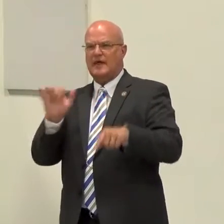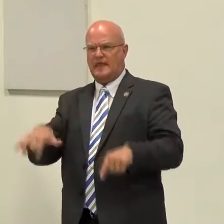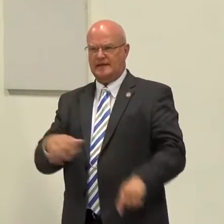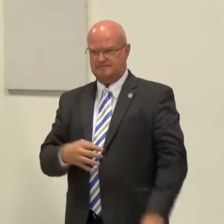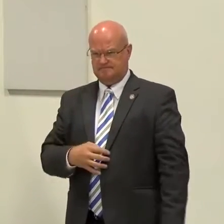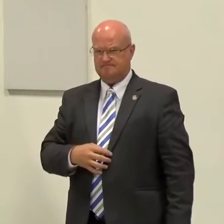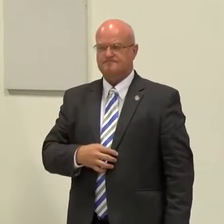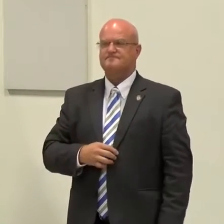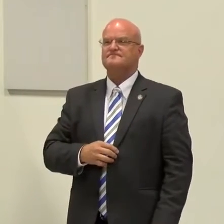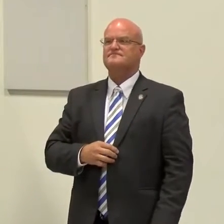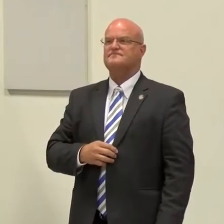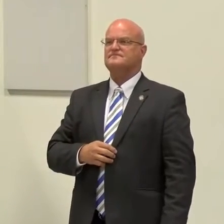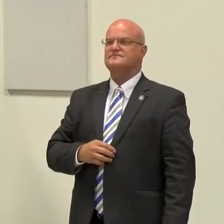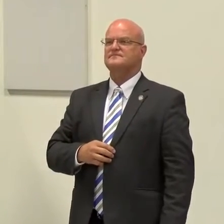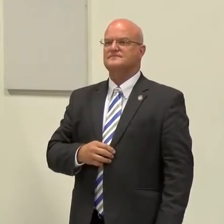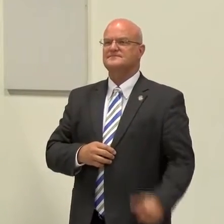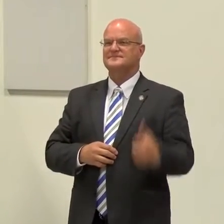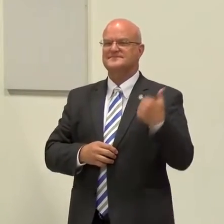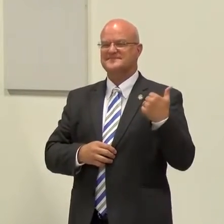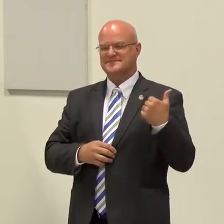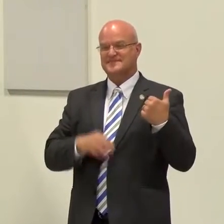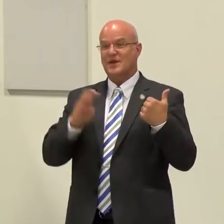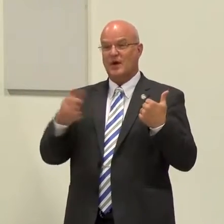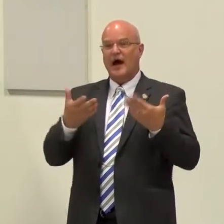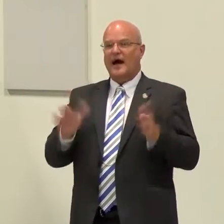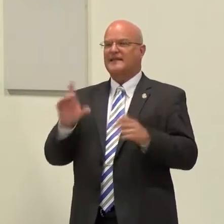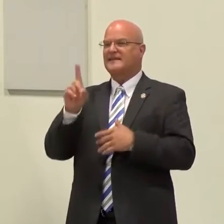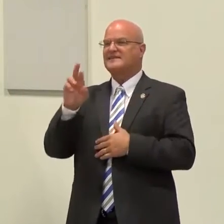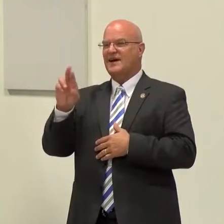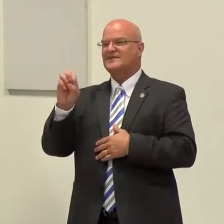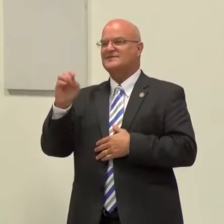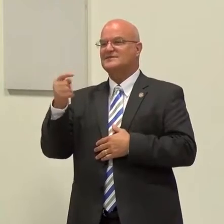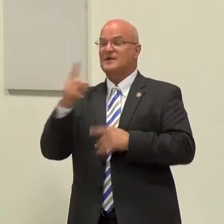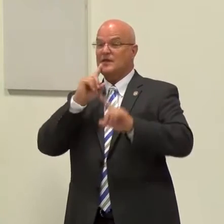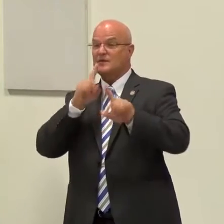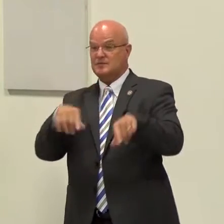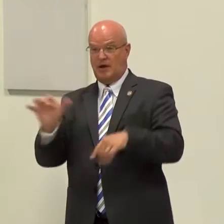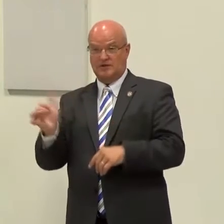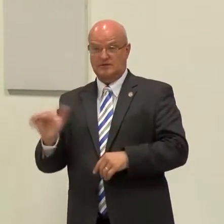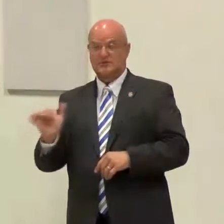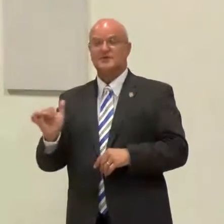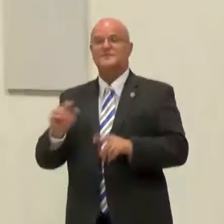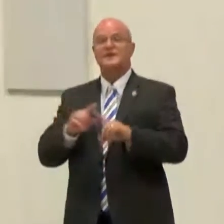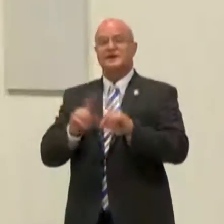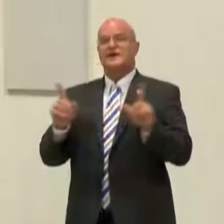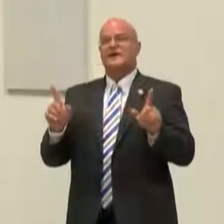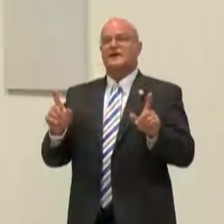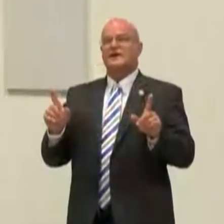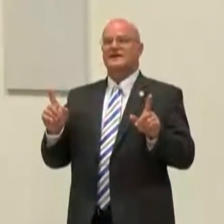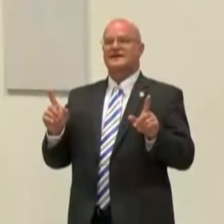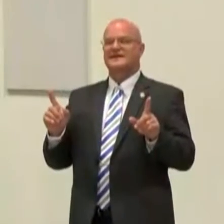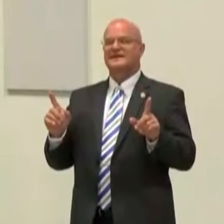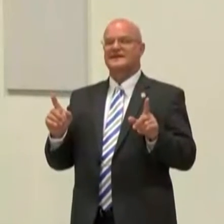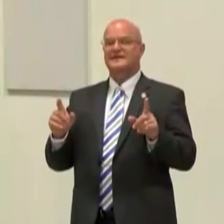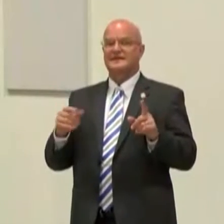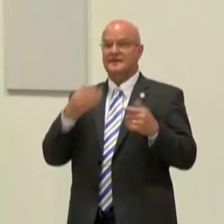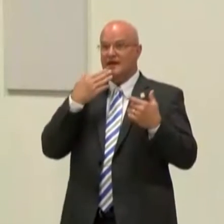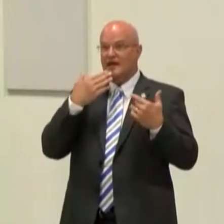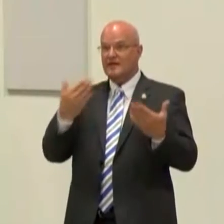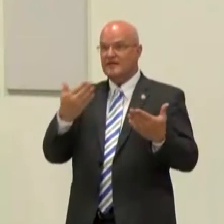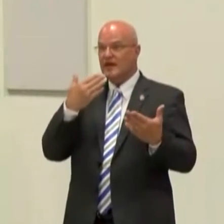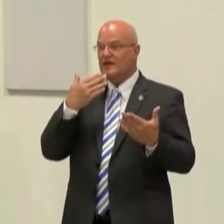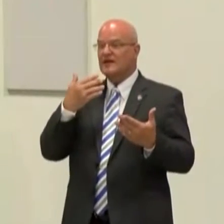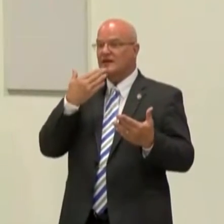to that? Well, and I'll let Dr. Smith respond as well, but thank